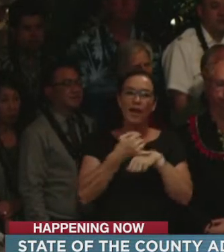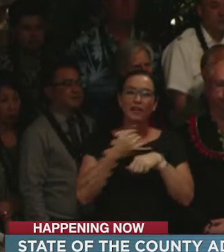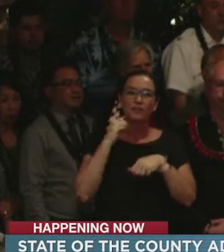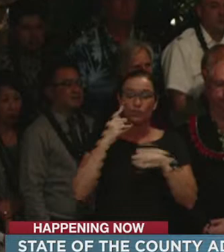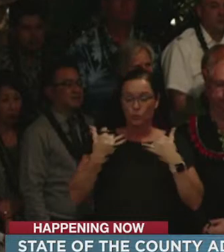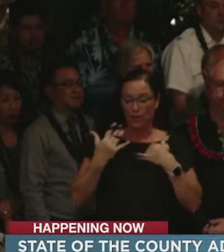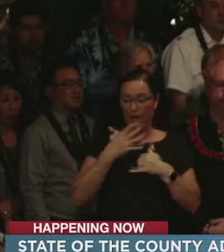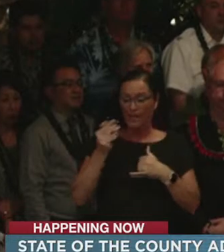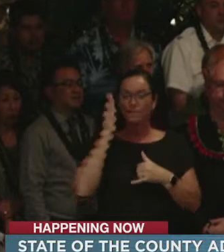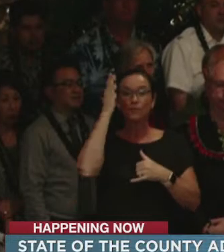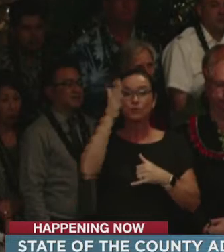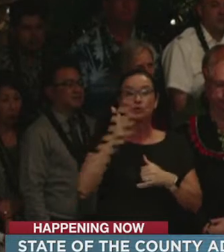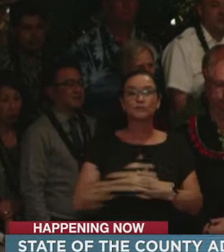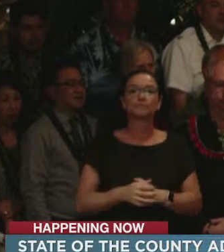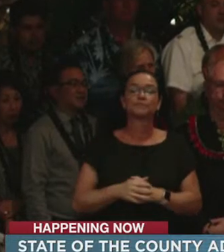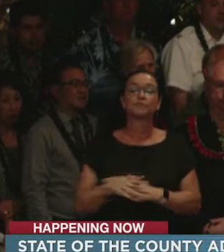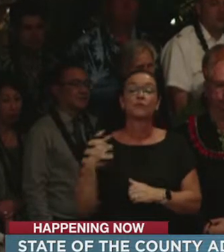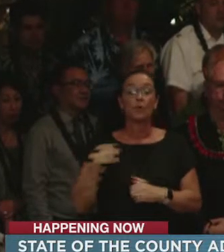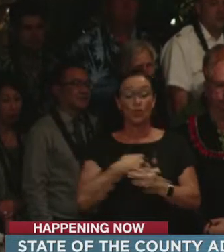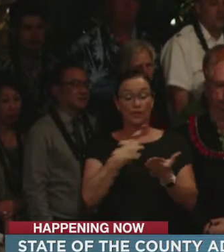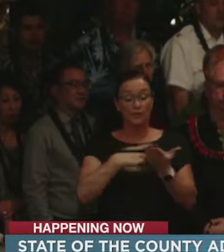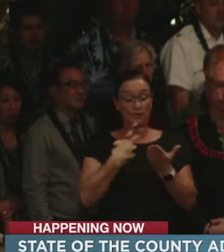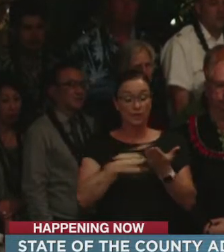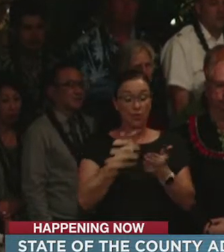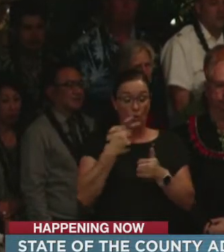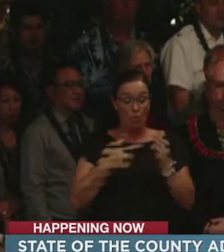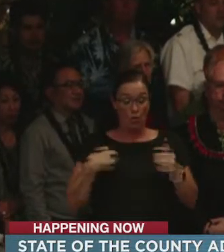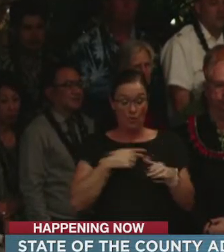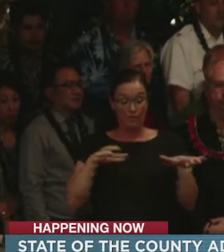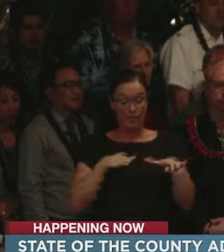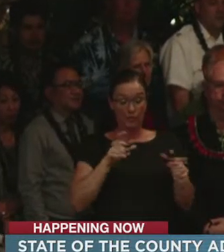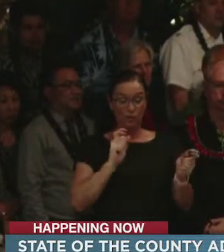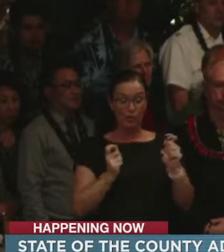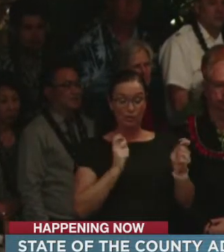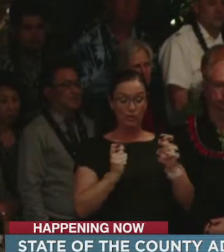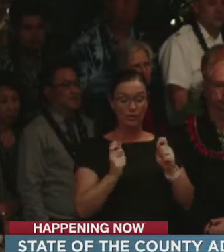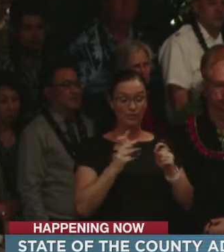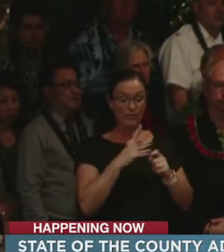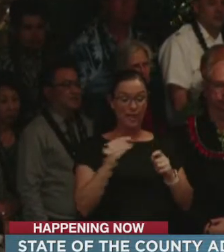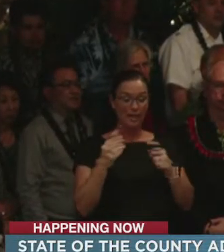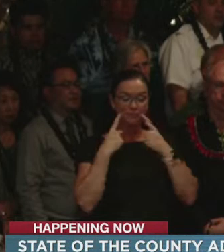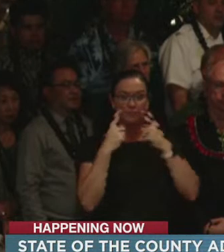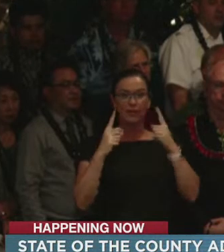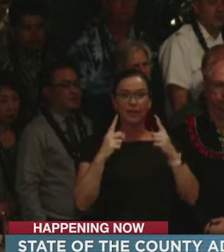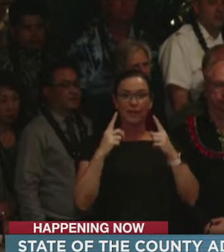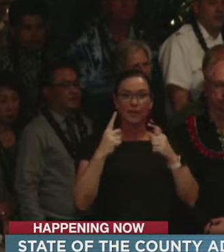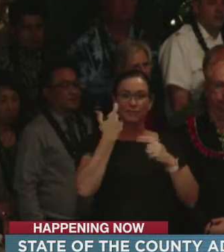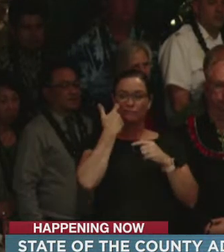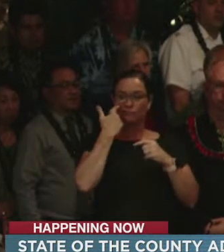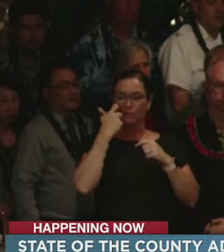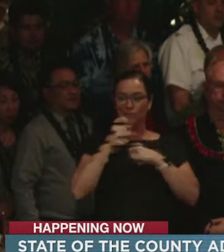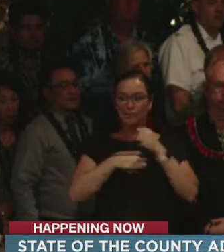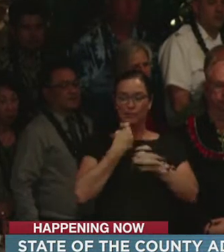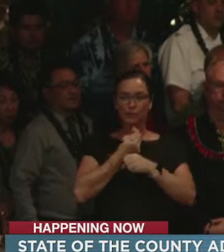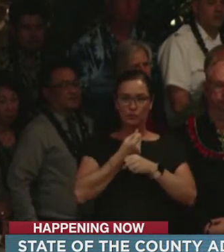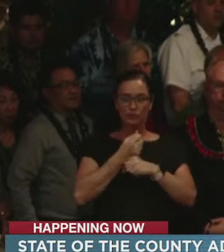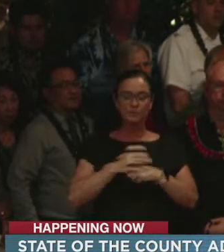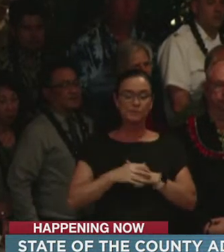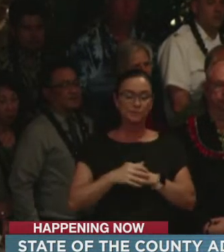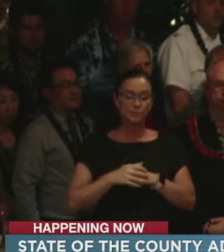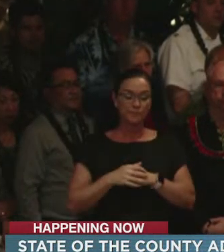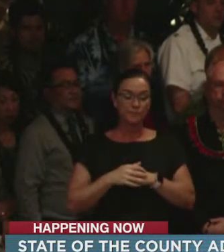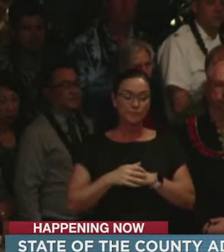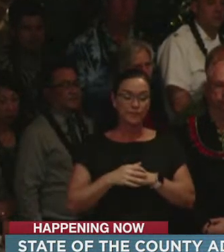future. We've talked a lot about what we've done to adjust and overcome over the past years. Mentioning these accomplishments, and in some